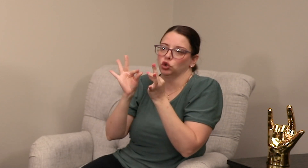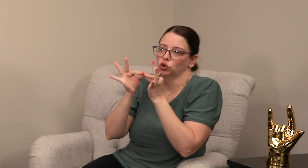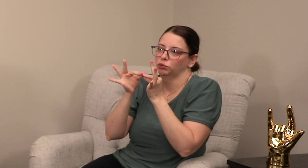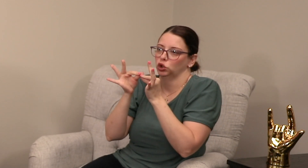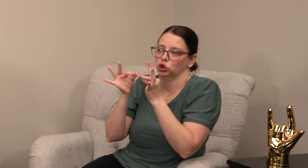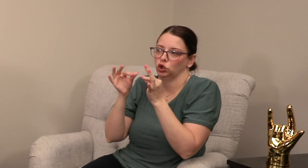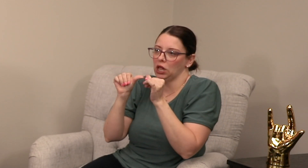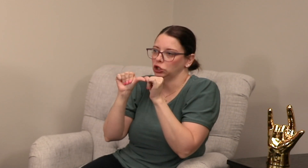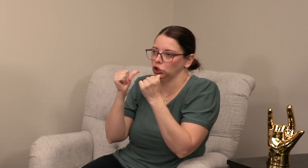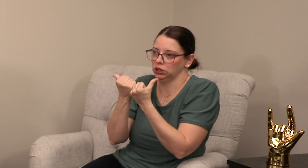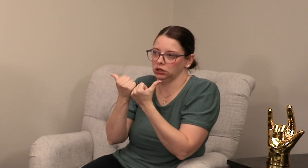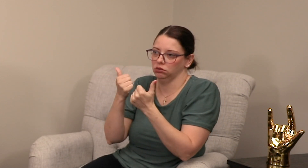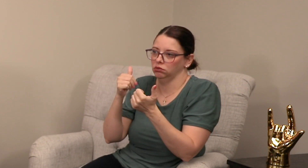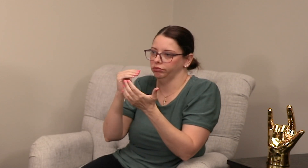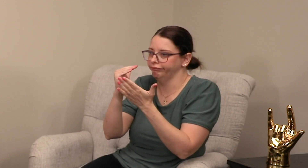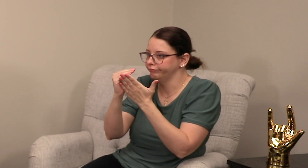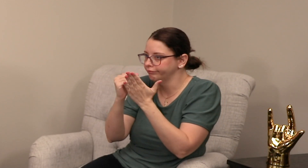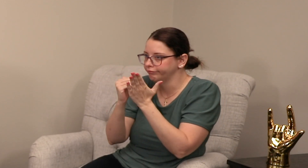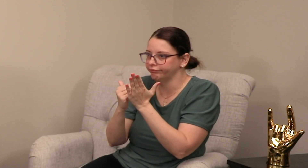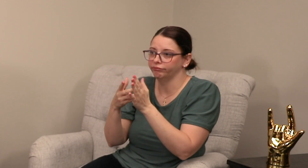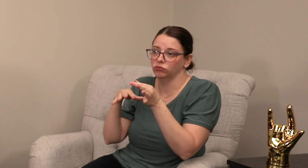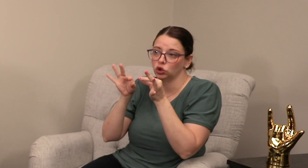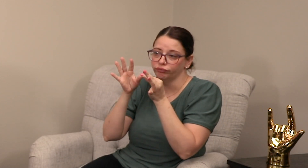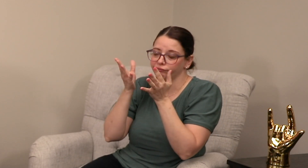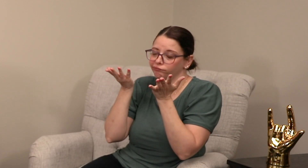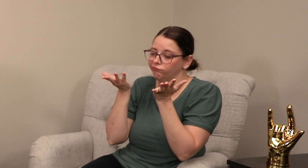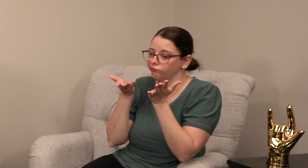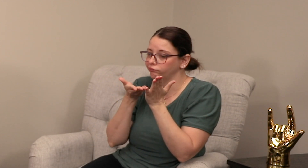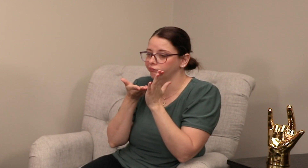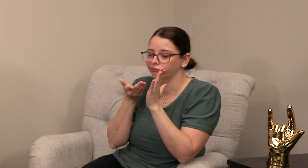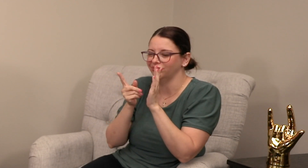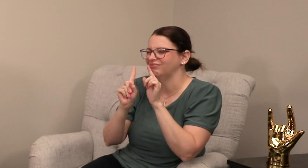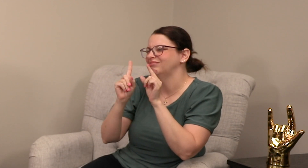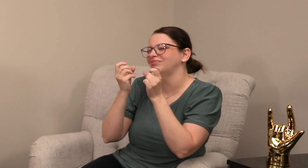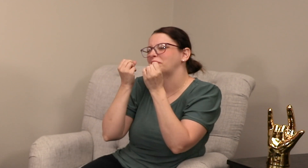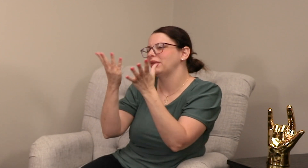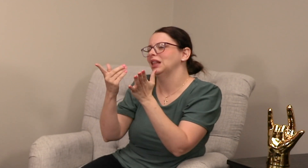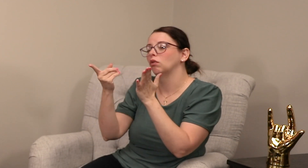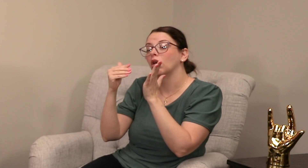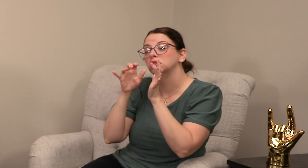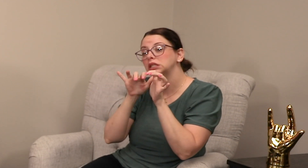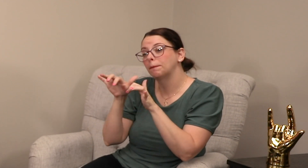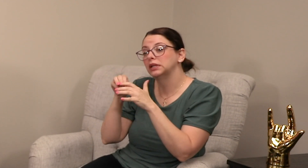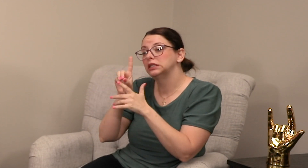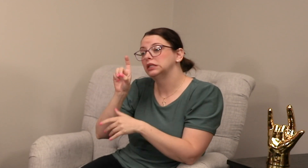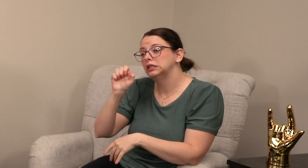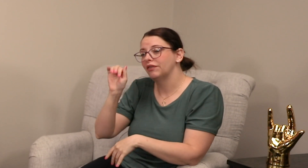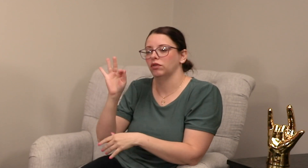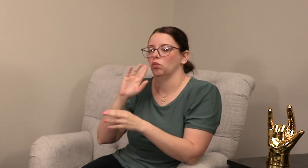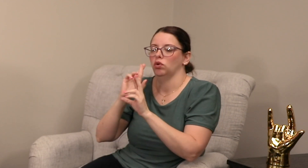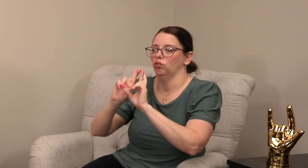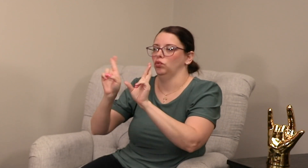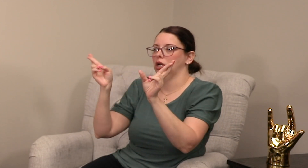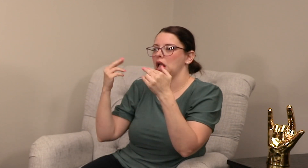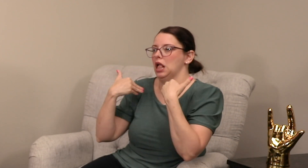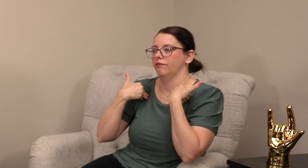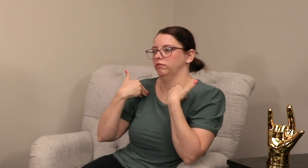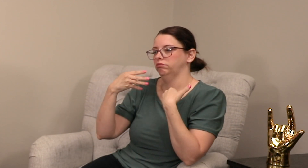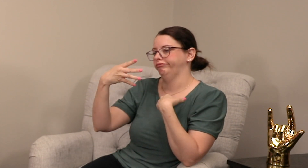a lot of interpreter agencies, there's lists. I mean, you can type in deaf, and I